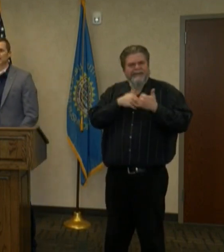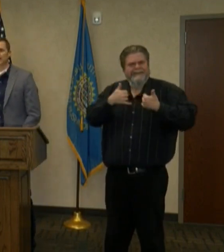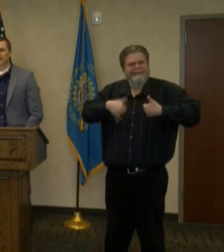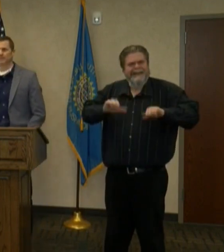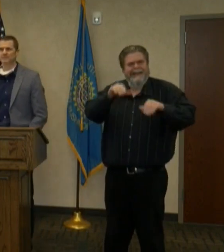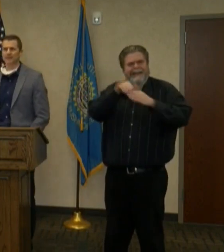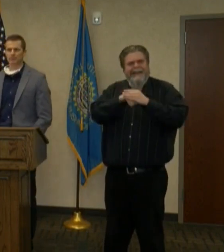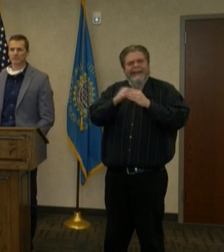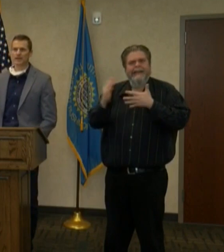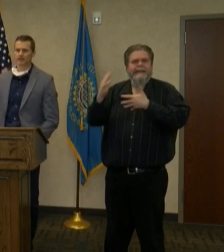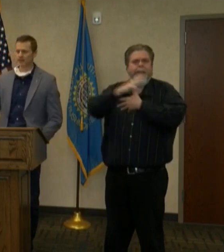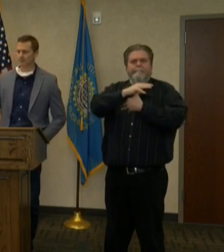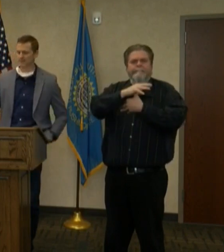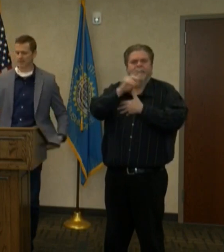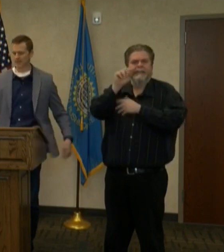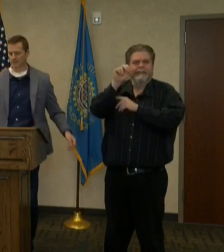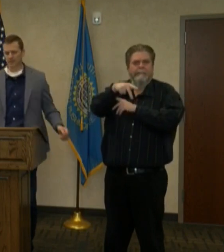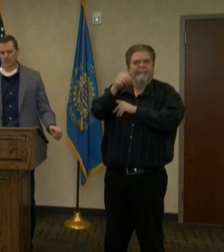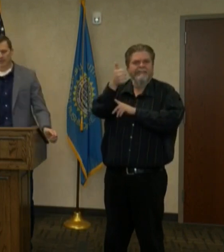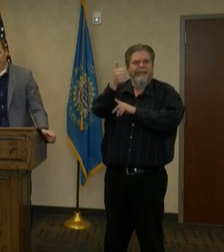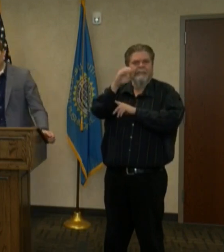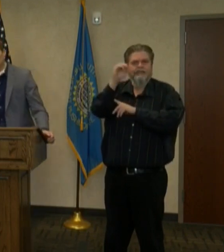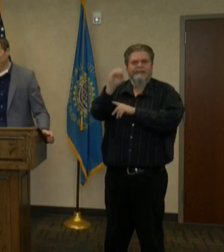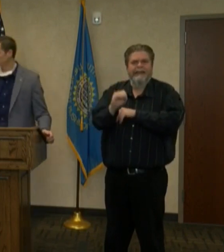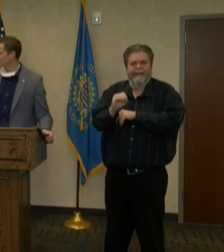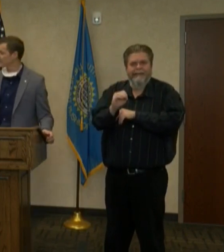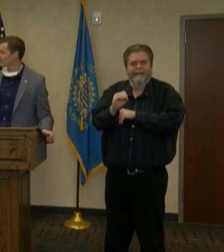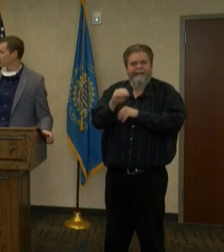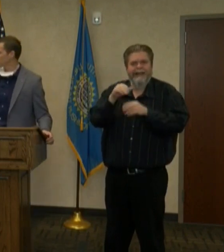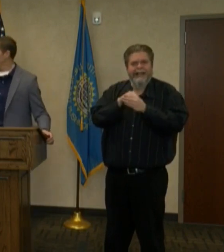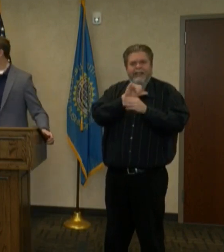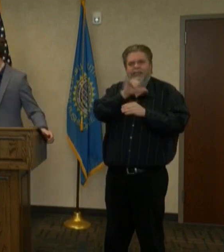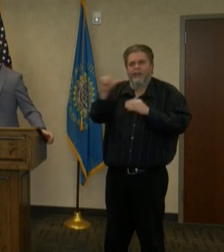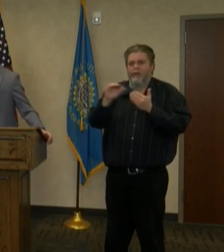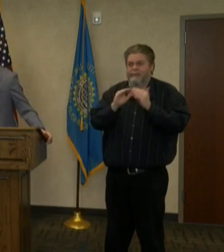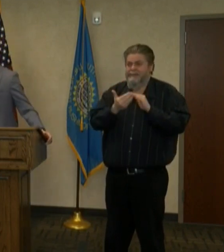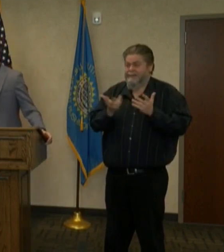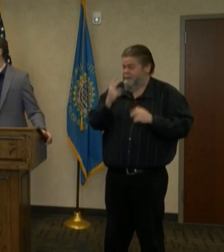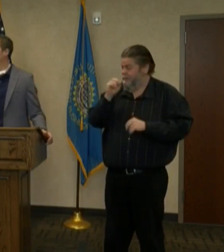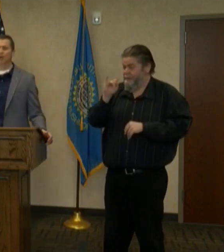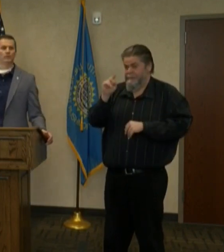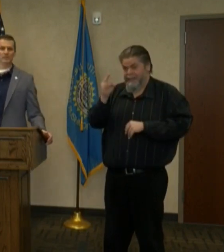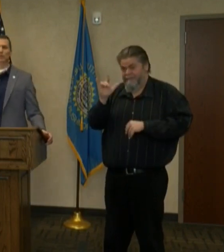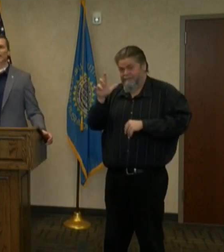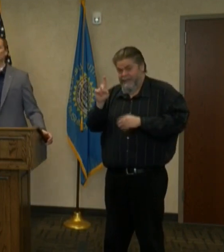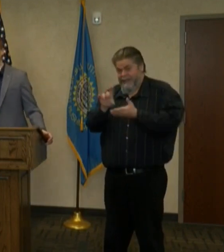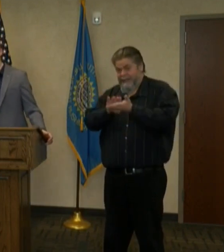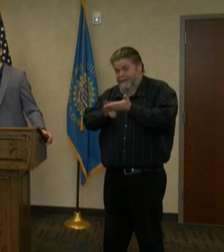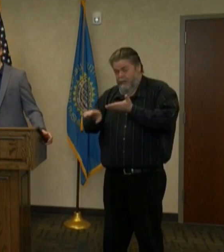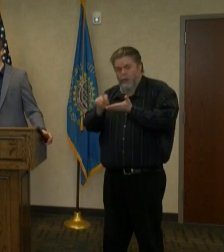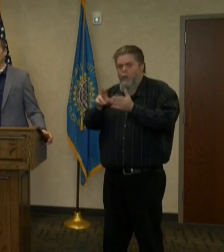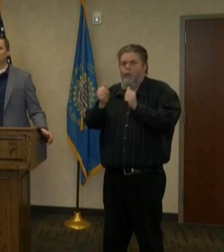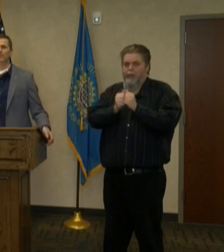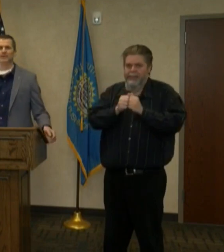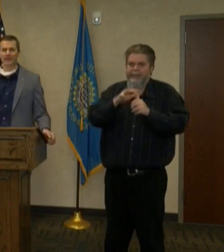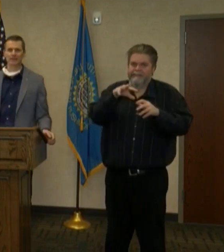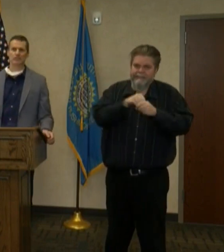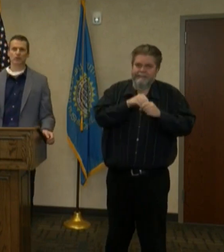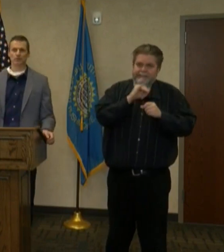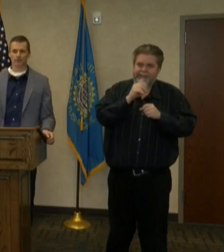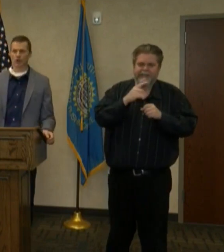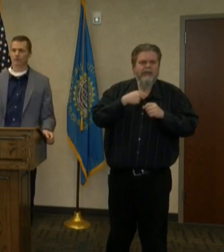top 10% in MSAs. I share that because that's important. We got Smithfield, non-Smithfield. We still have a high per